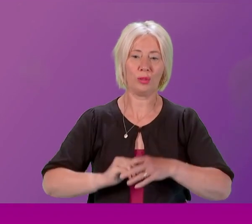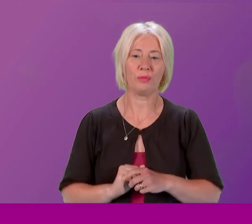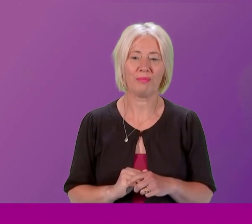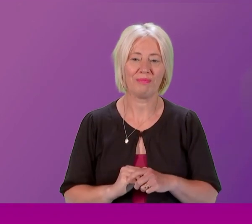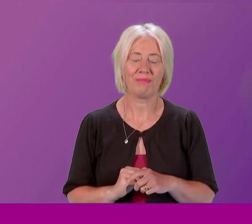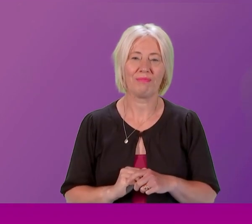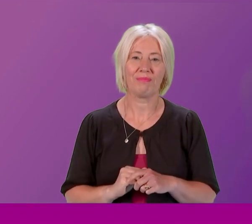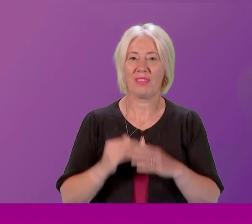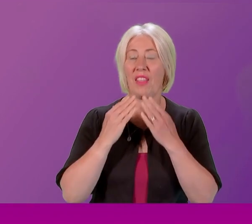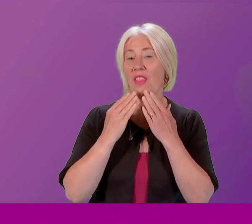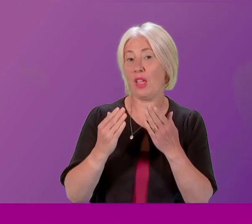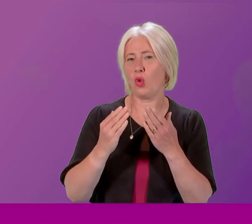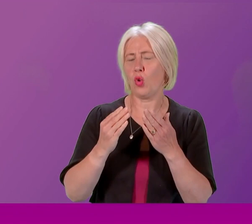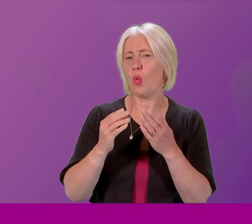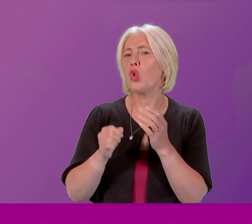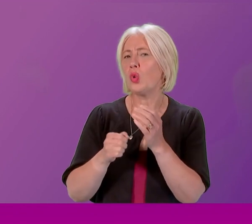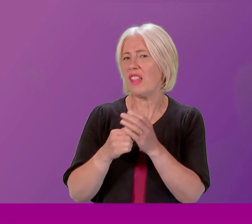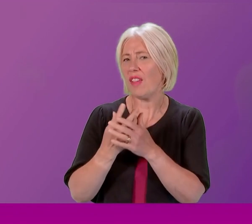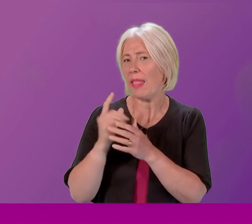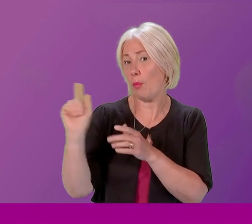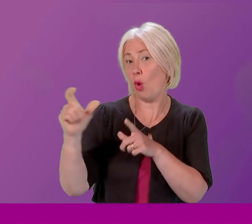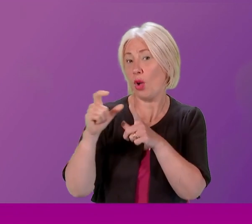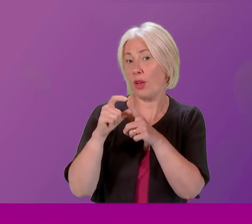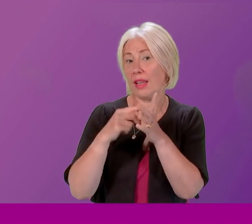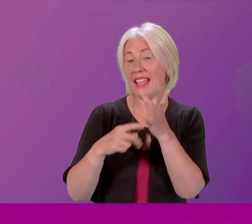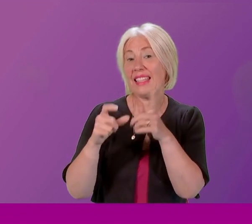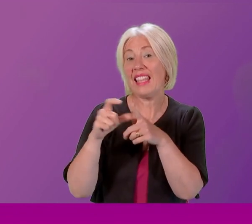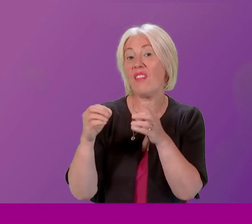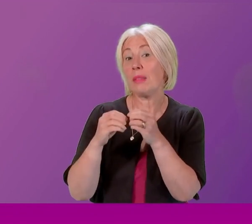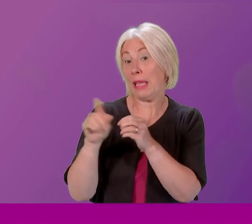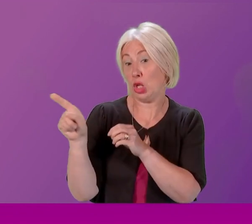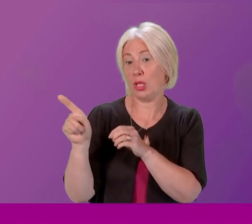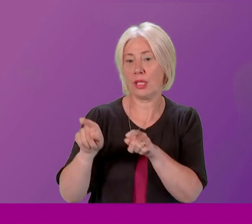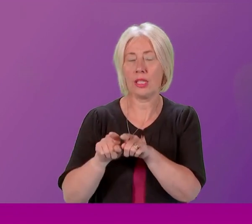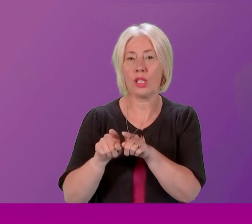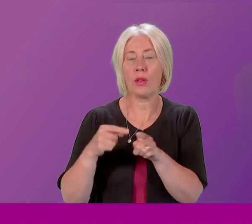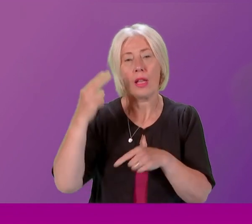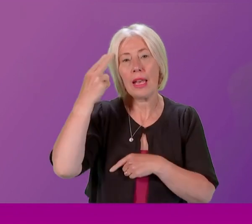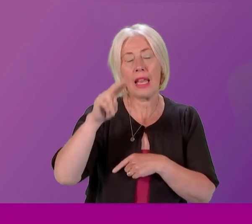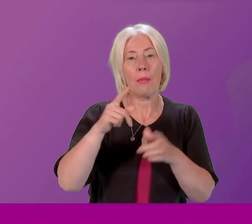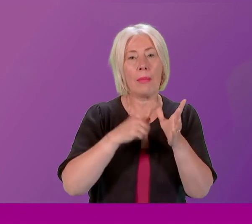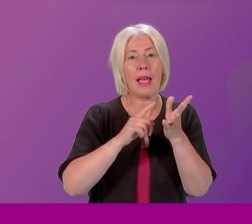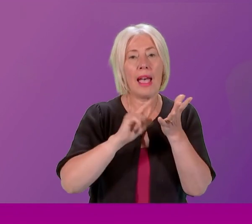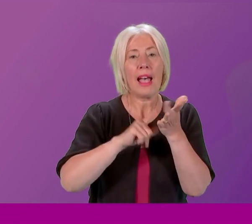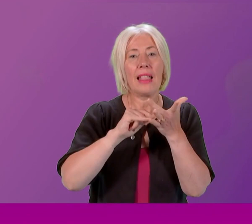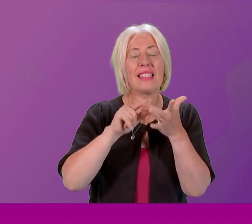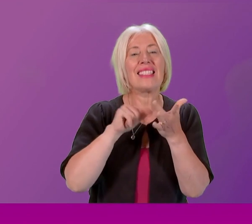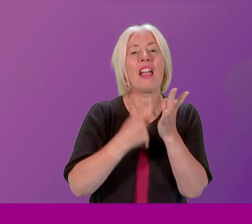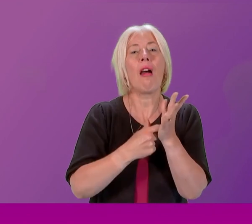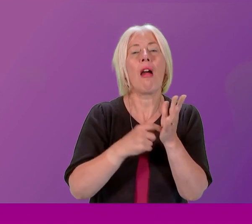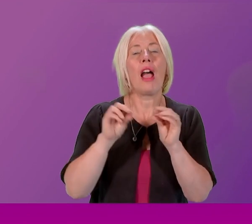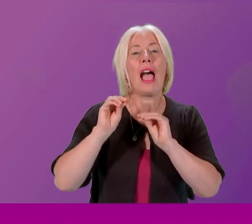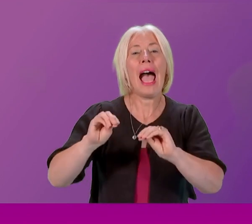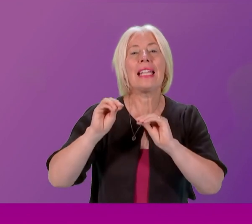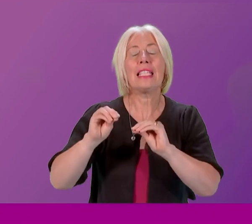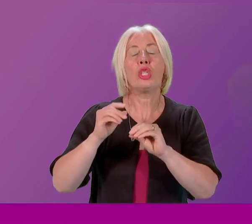you. I'd like to just develop a point that David was mentioning a moment or two ago. My name's Alistair Orr, and I'm a brass instrumental teacher